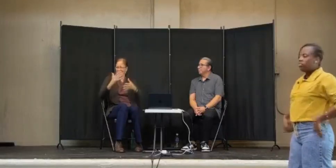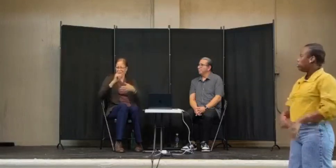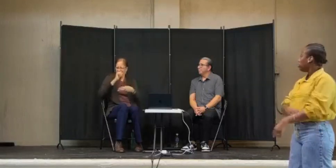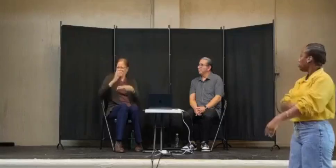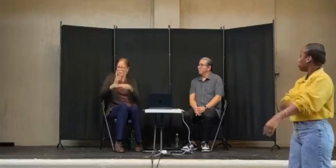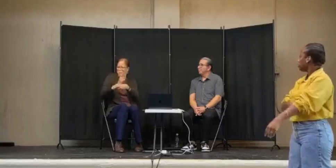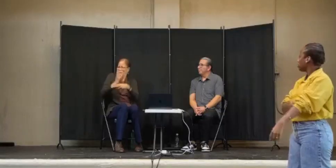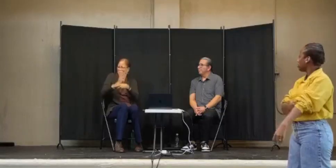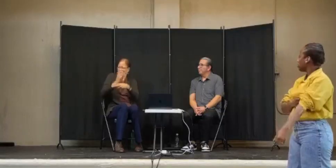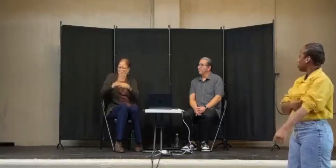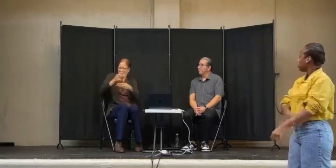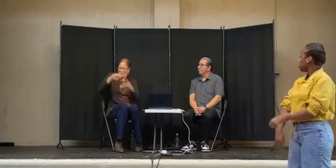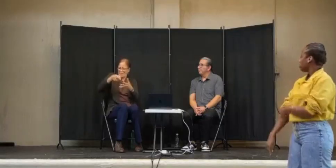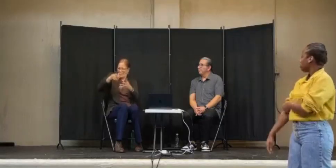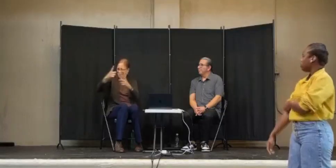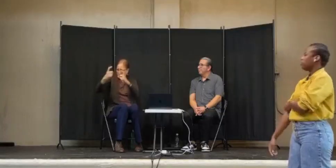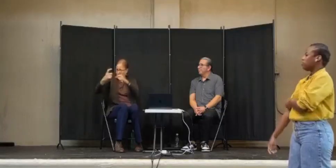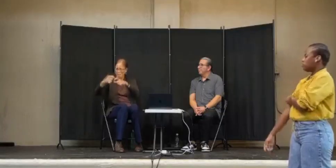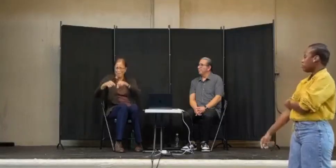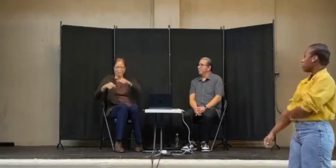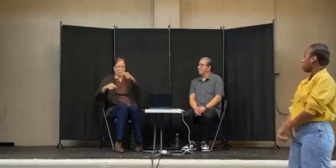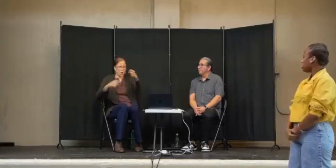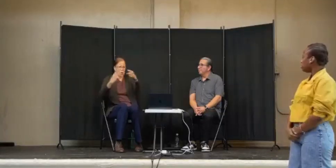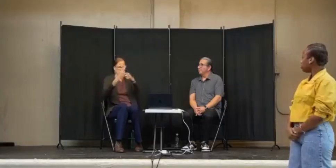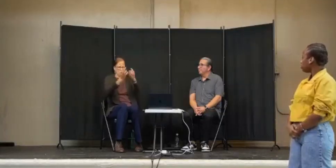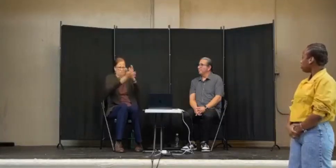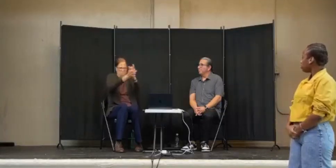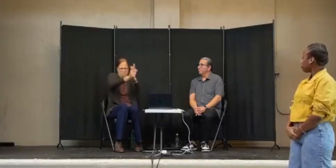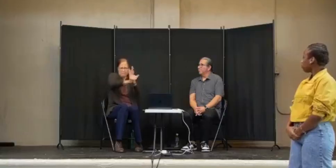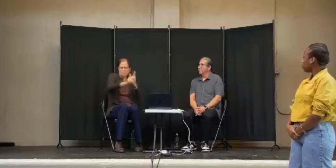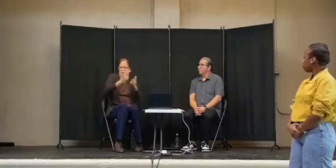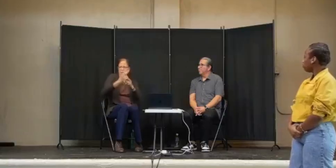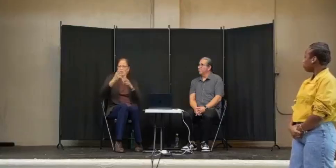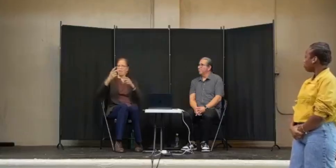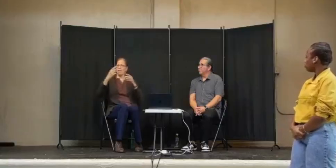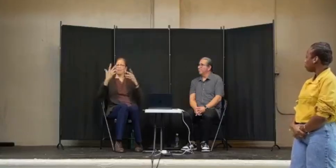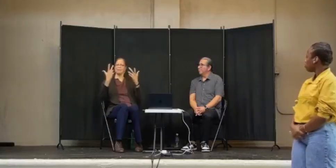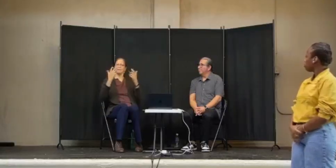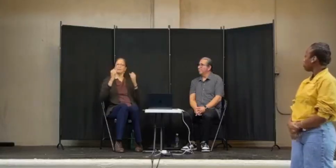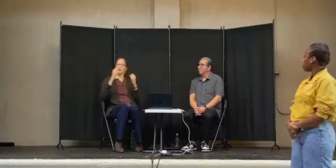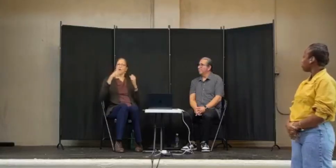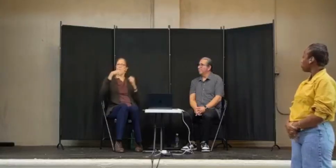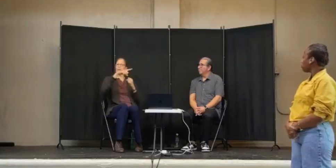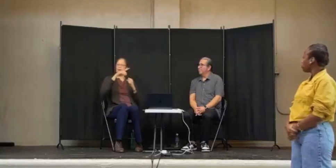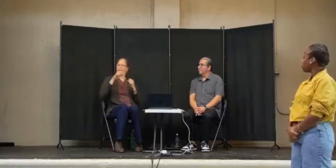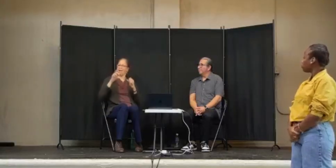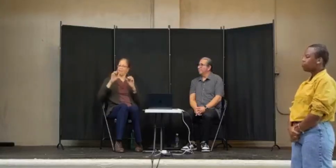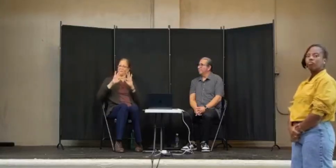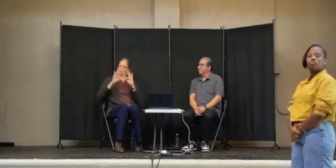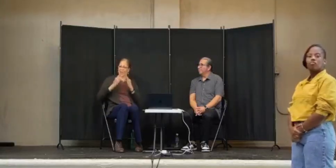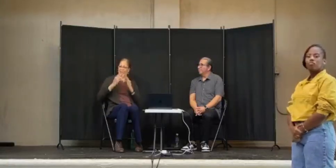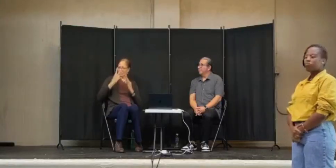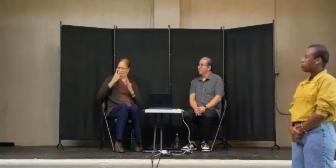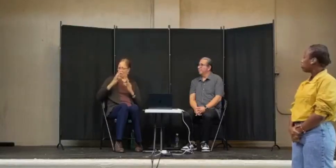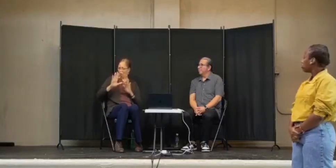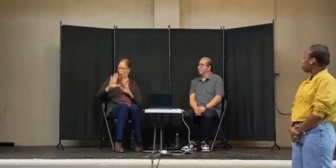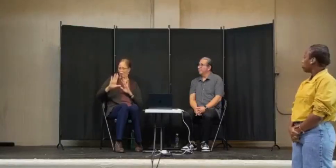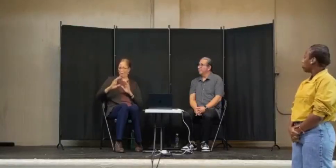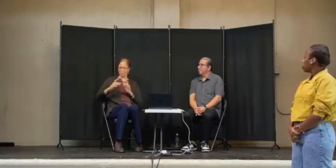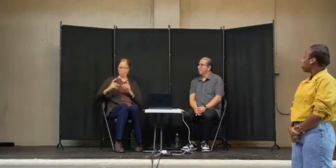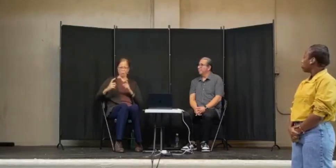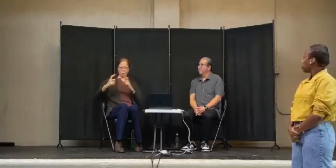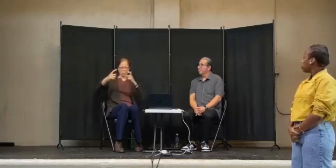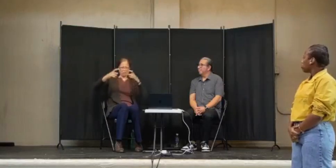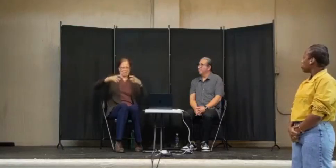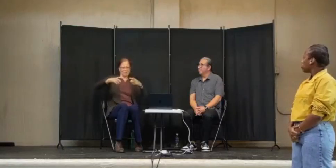skills. You know, that we don't use them. Photography is one. Use your skill, whatever skill it is. So the